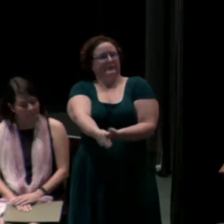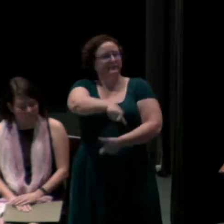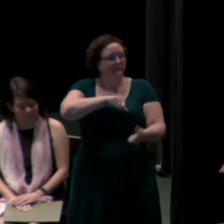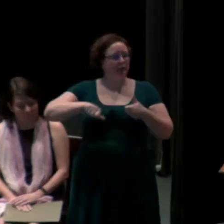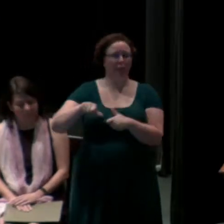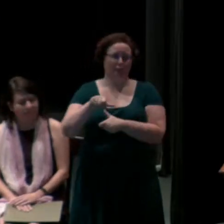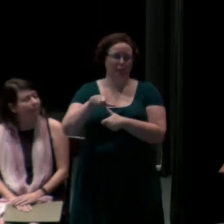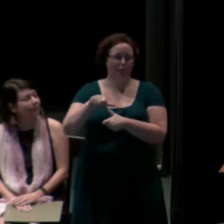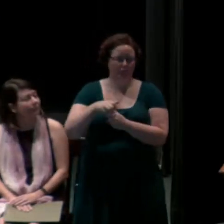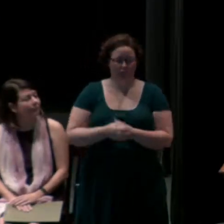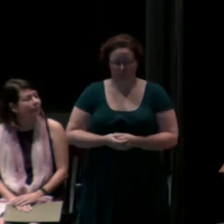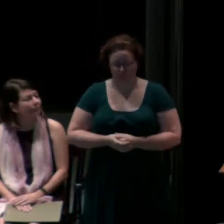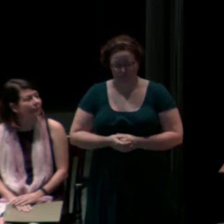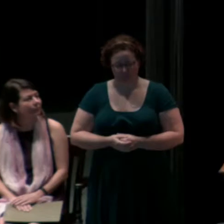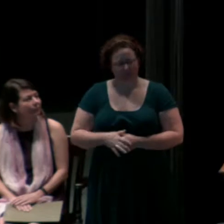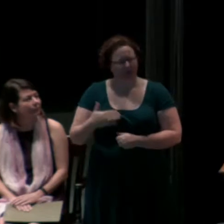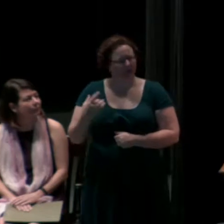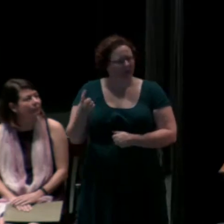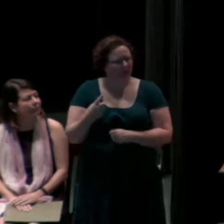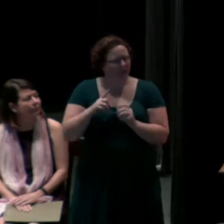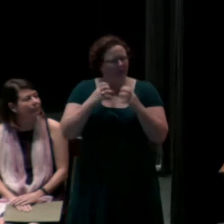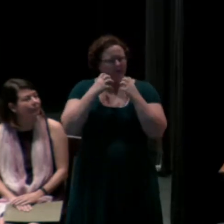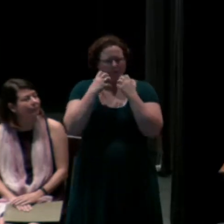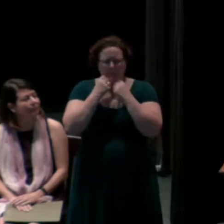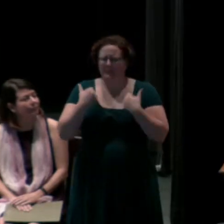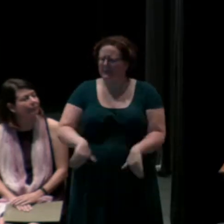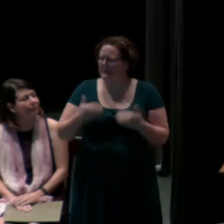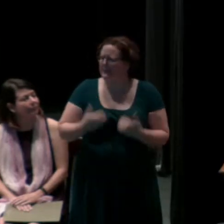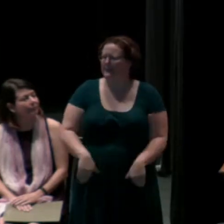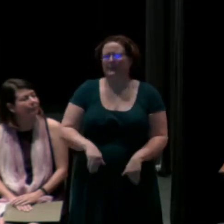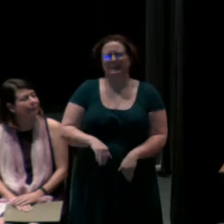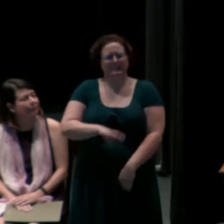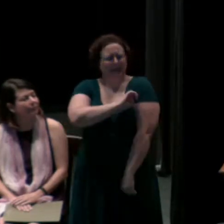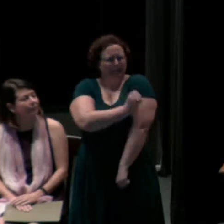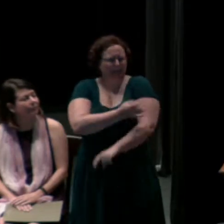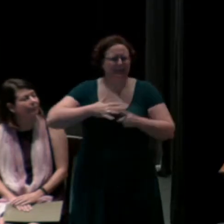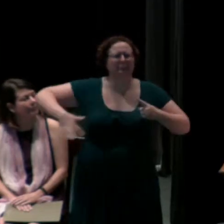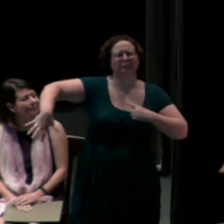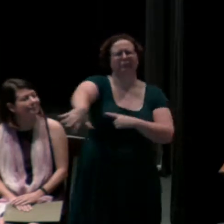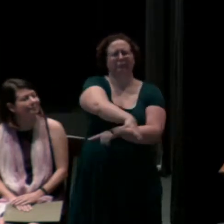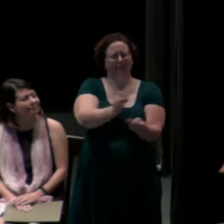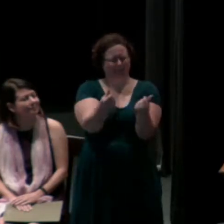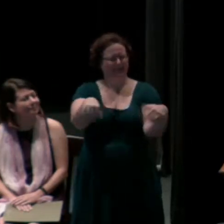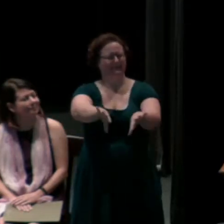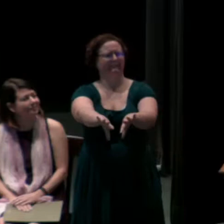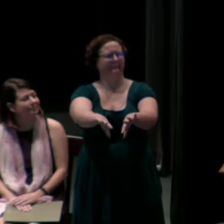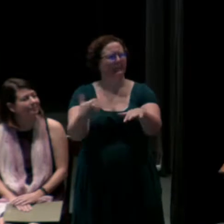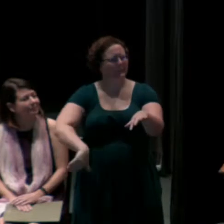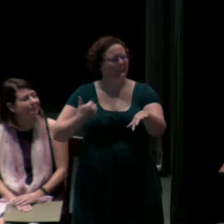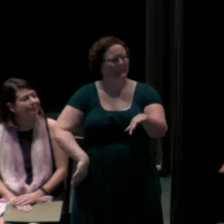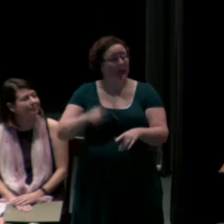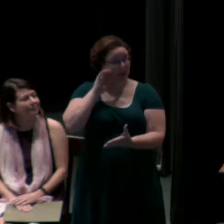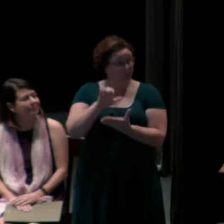another. There is something extraordinary about the energy that's on this campus, and I believe that it starts with